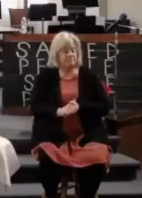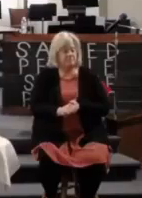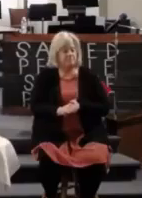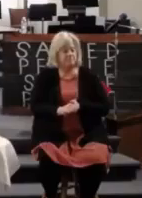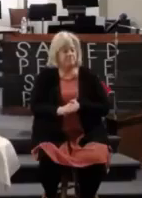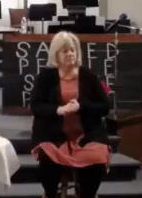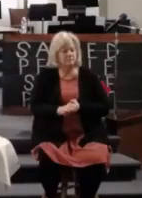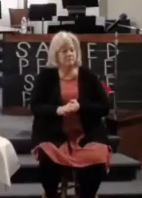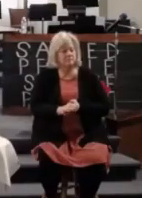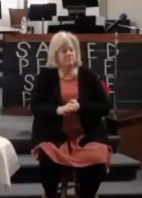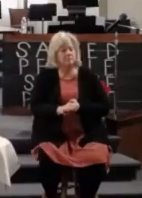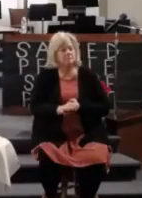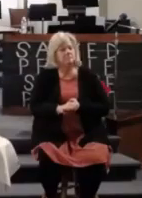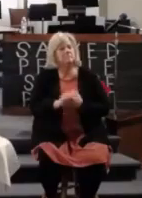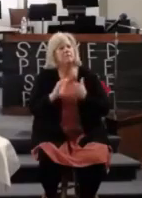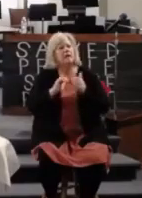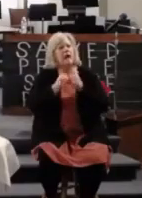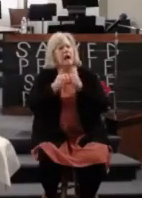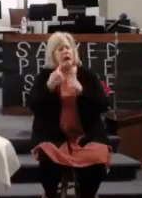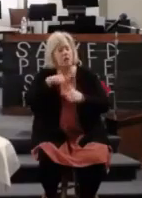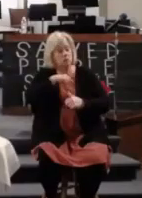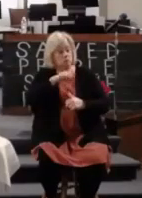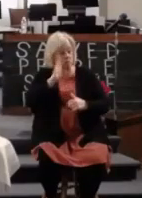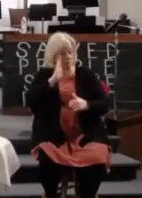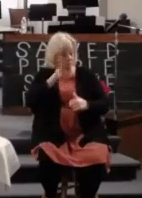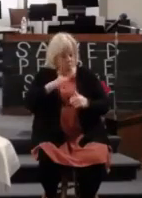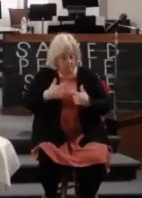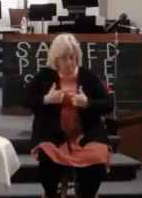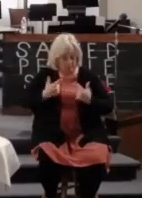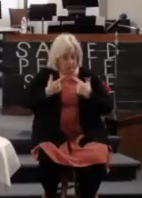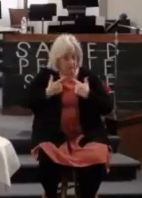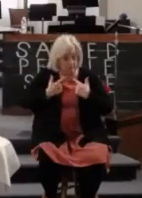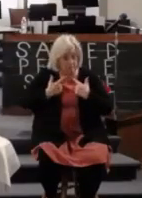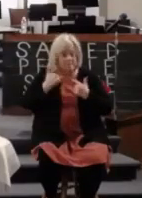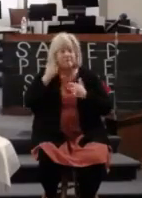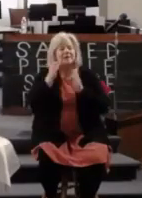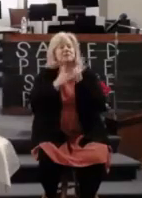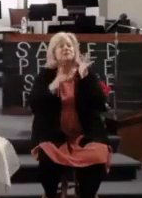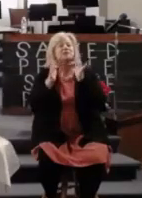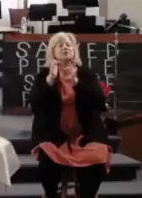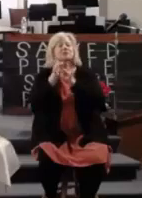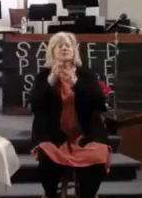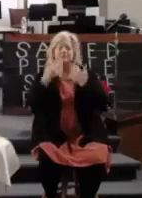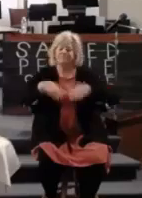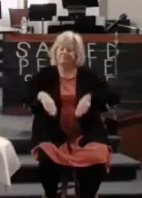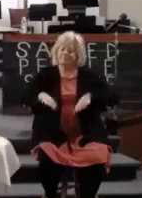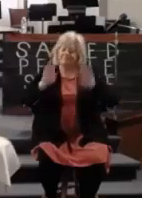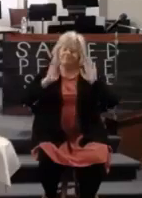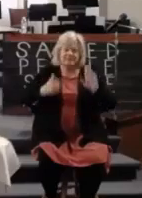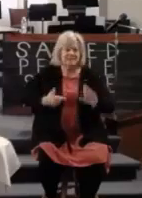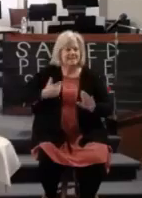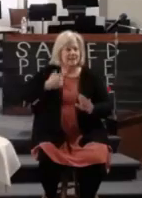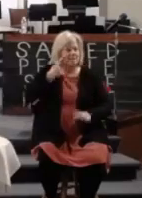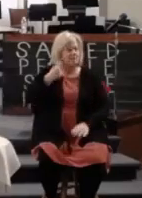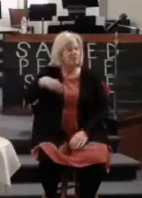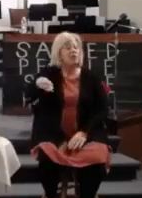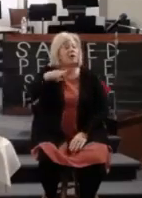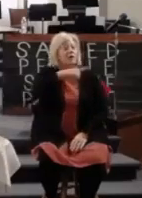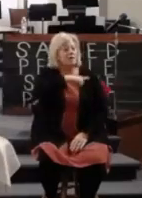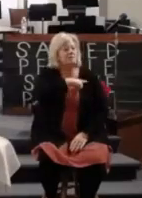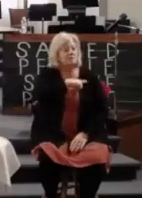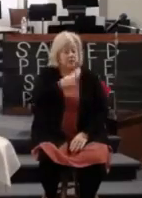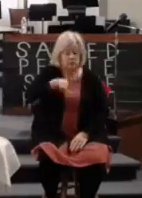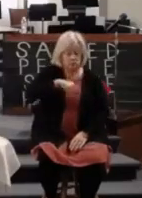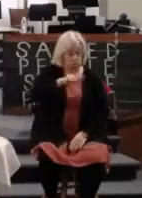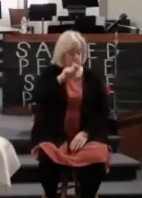This is how we know what love is. Jesus Christ laid down his life for us, and we ought to lay